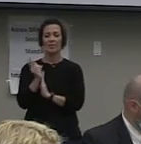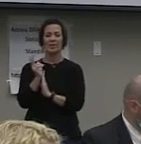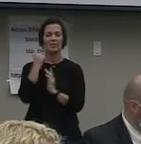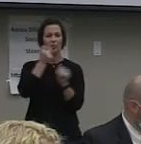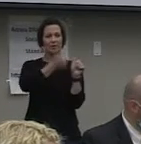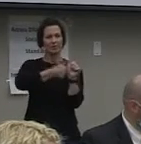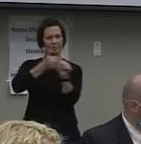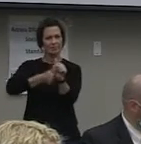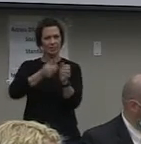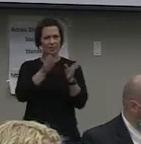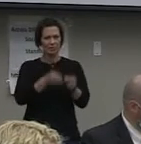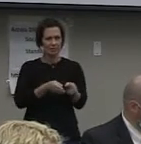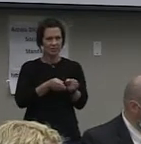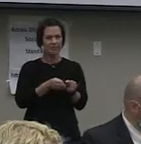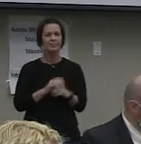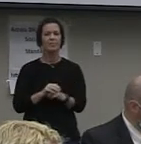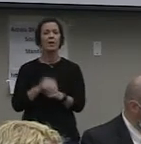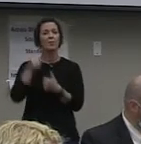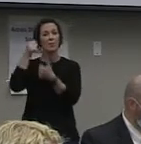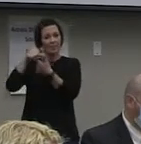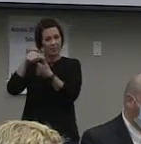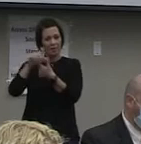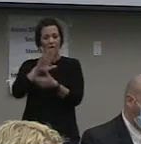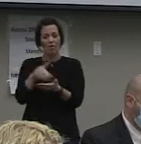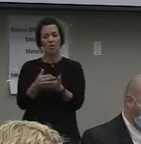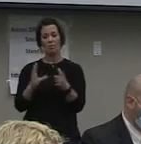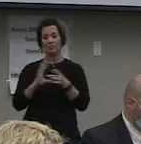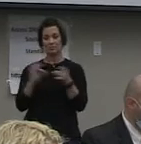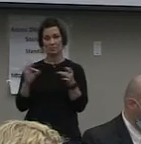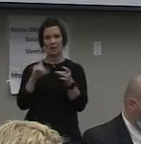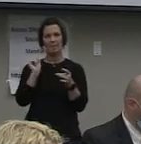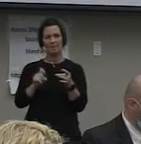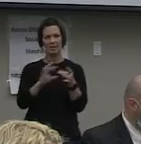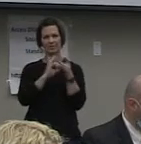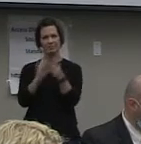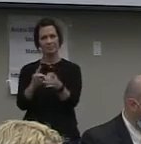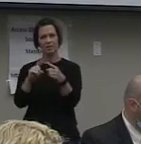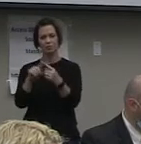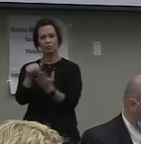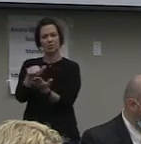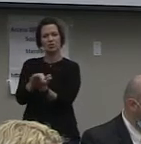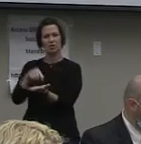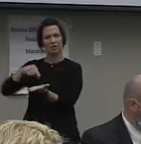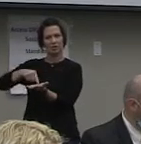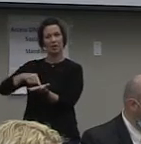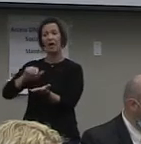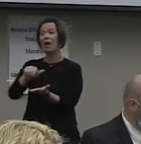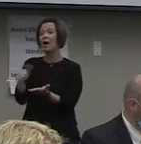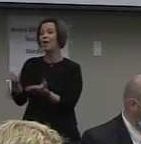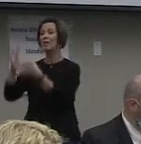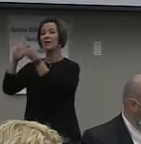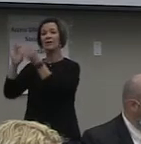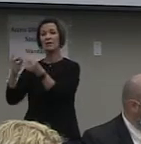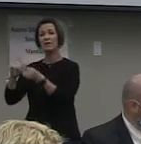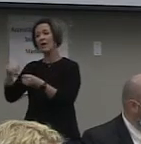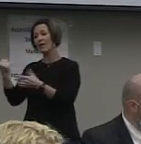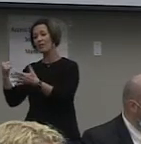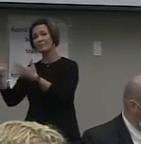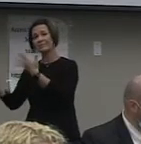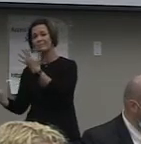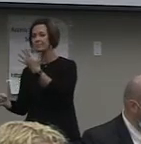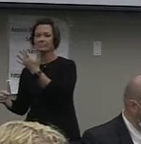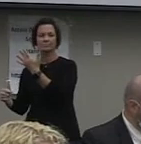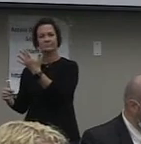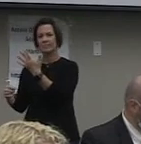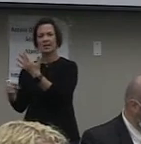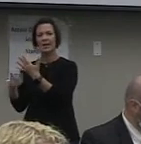person. Please also note that all comments should be relevant to agenda items. No other comments will be received at this time, and no